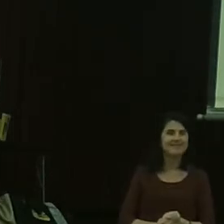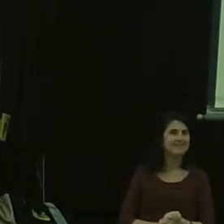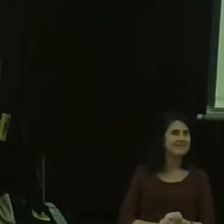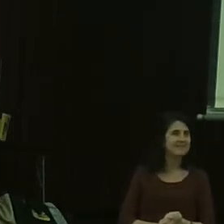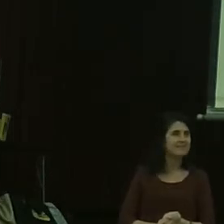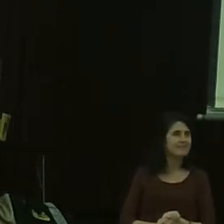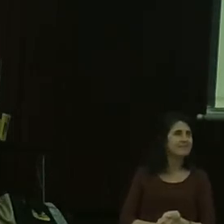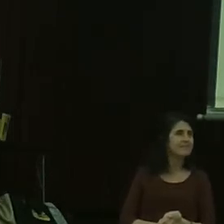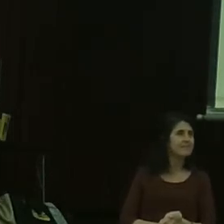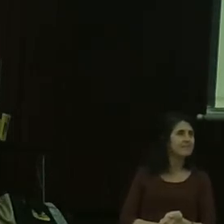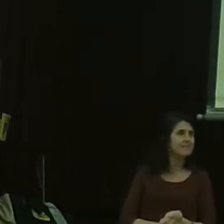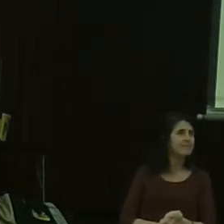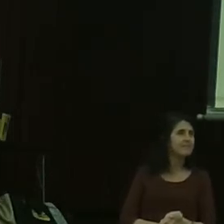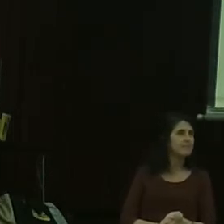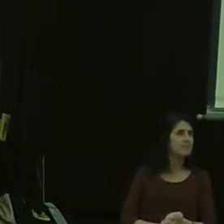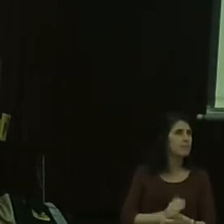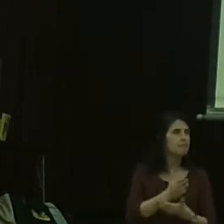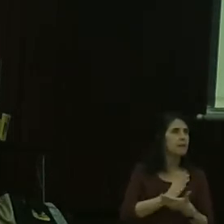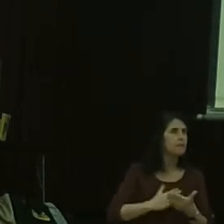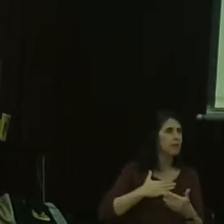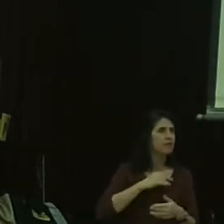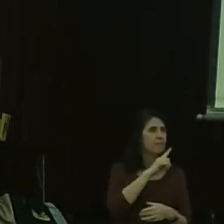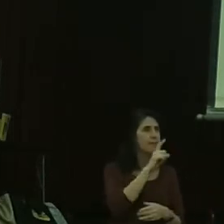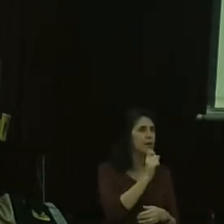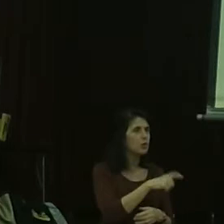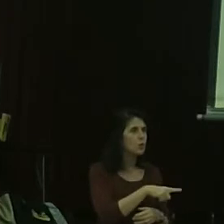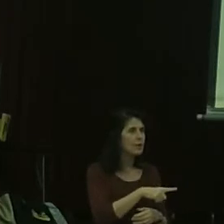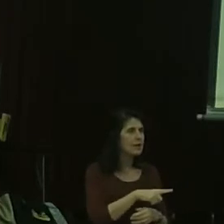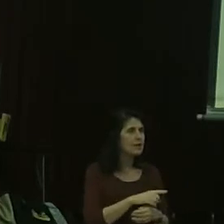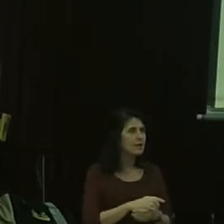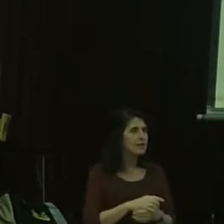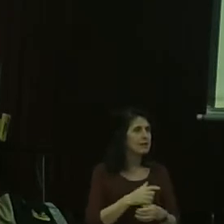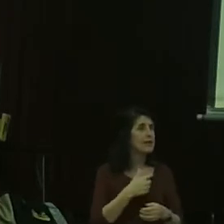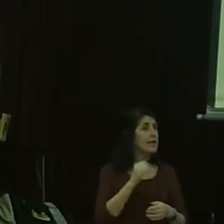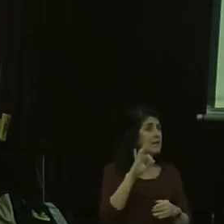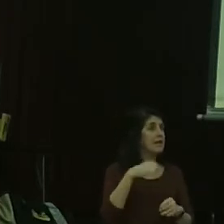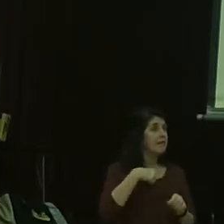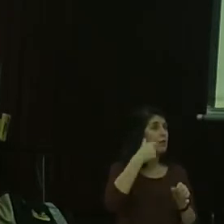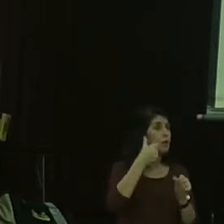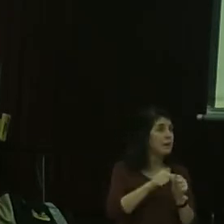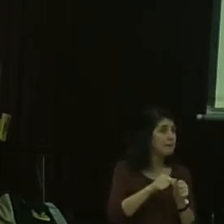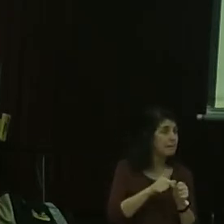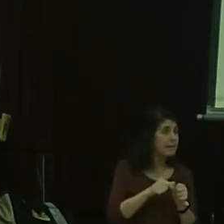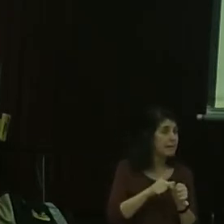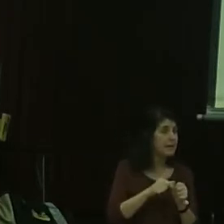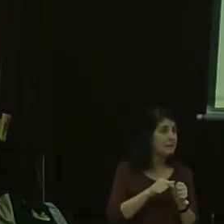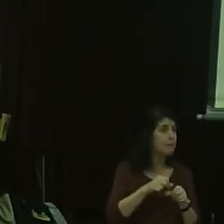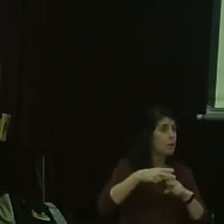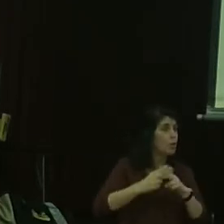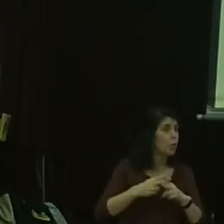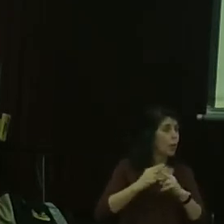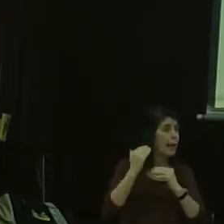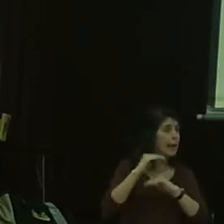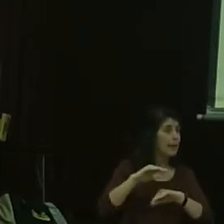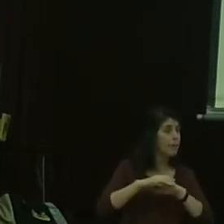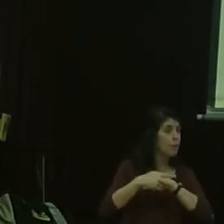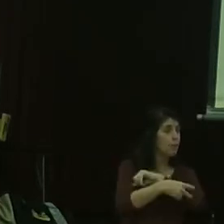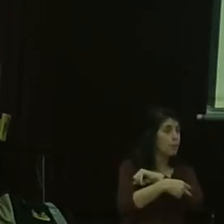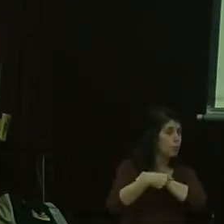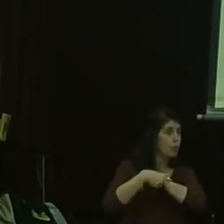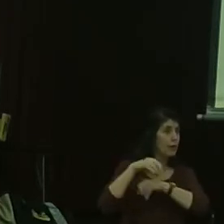so part of my question is my recollection of weight limit on the bridge in